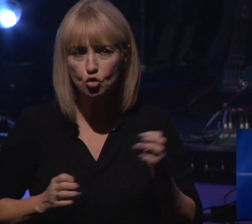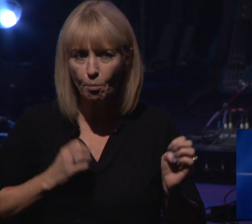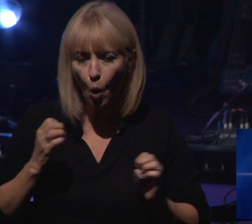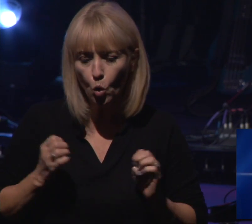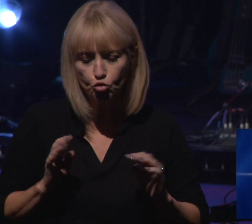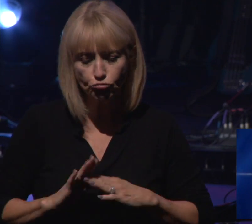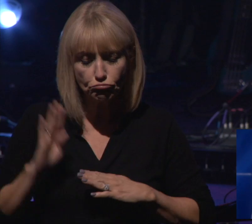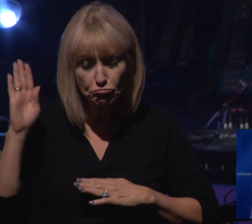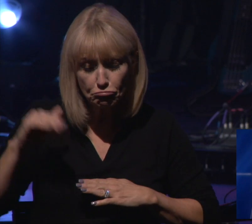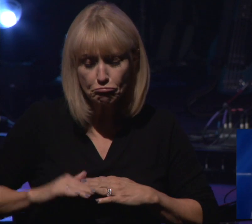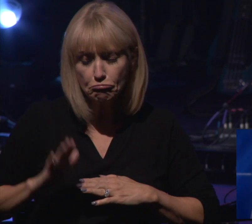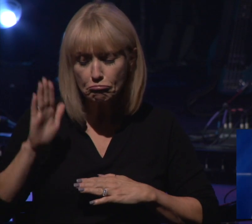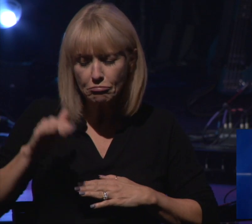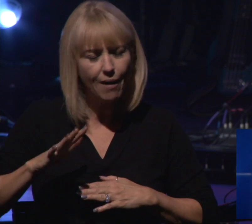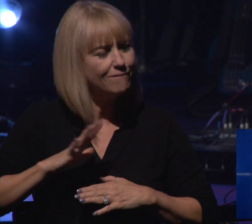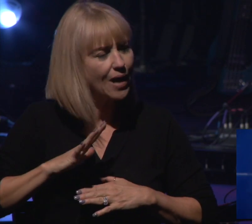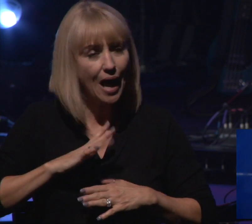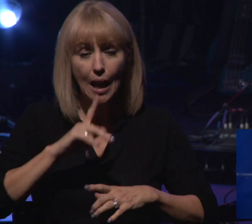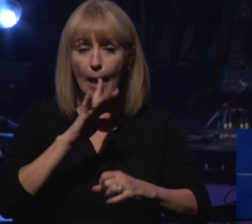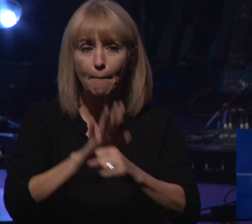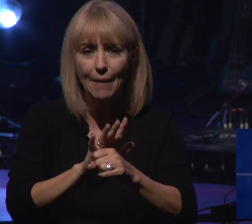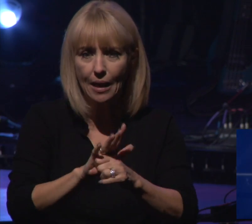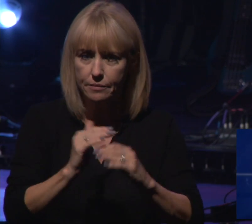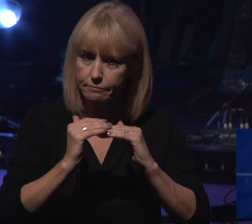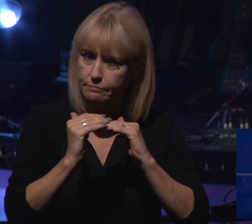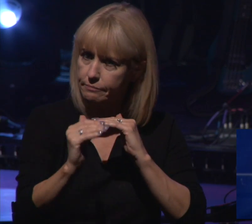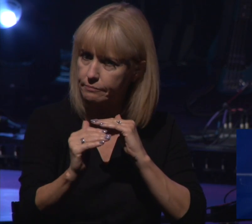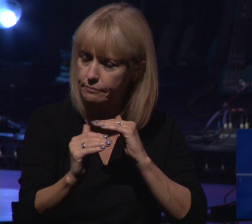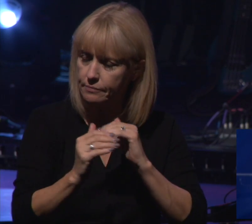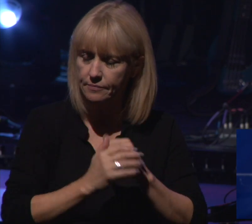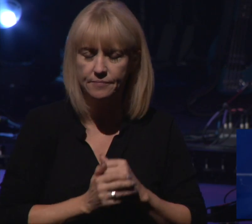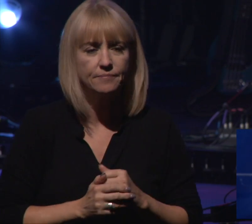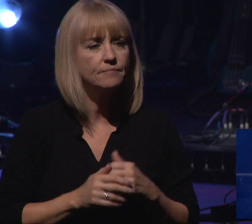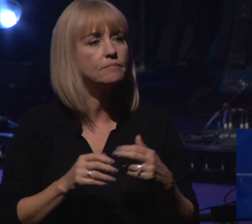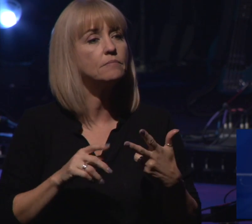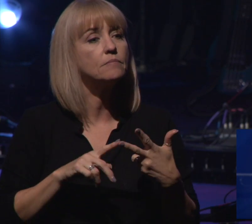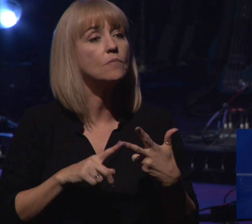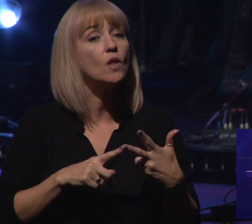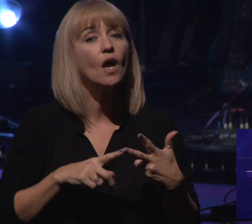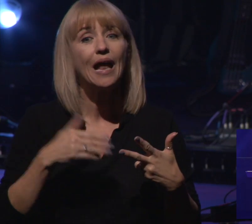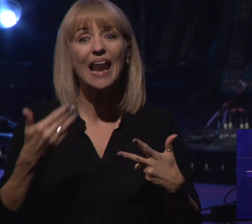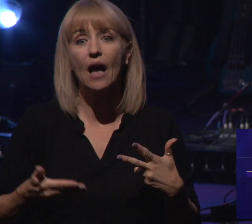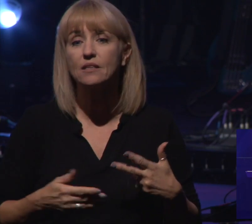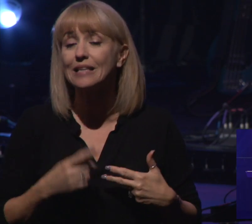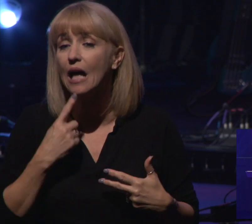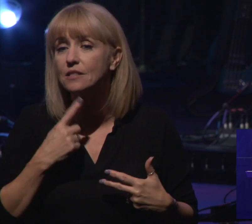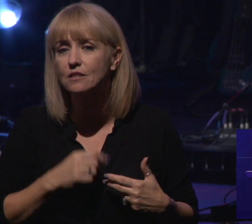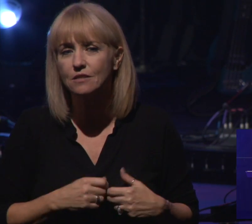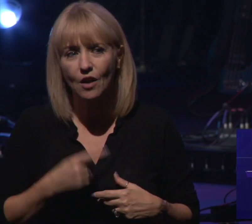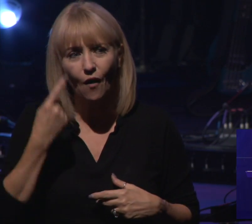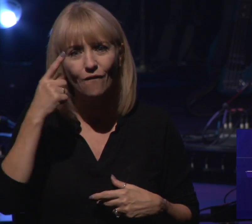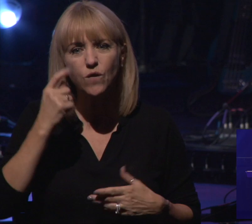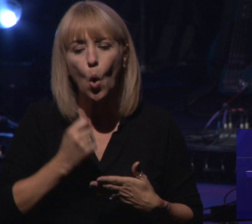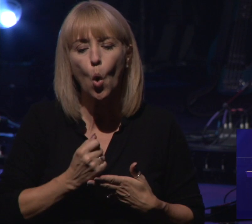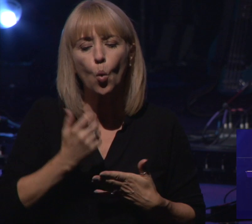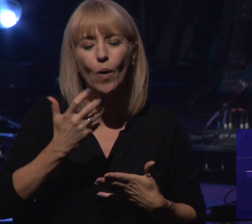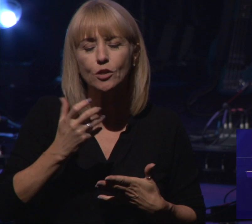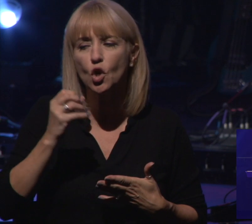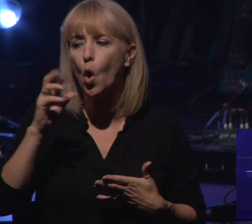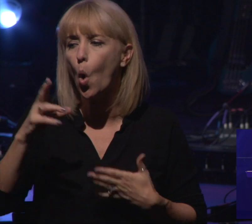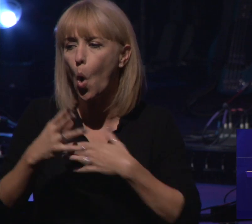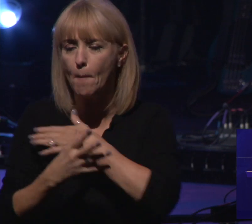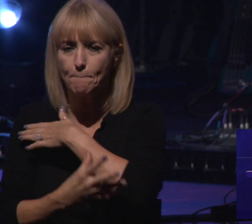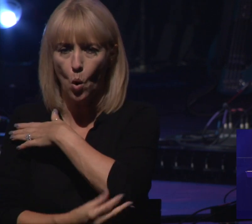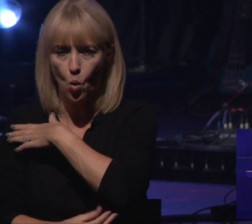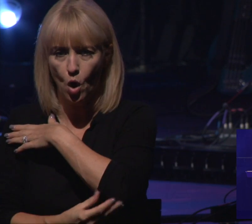career-wise, emotionally, struggles, for better, for worse, we're committed. That's a strong commitment. And then the next one comes up. It says, for richer or